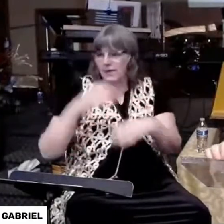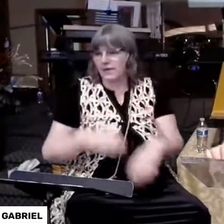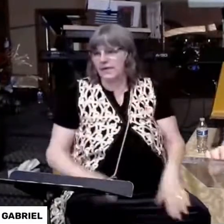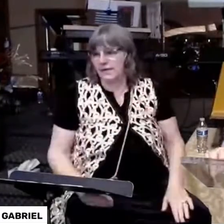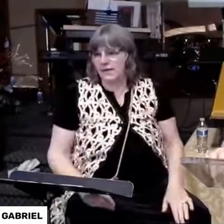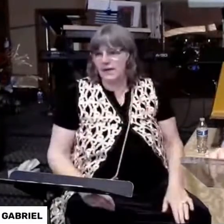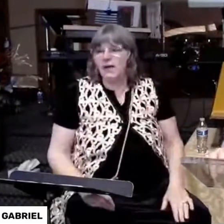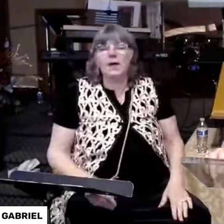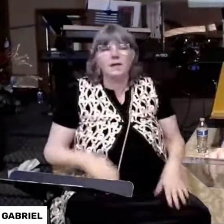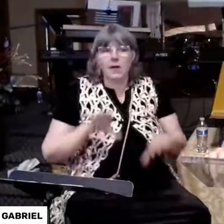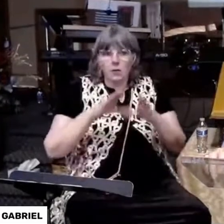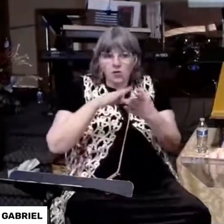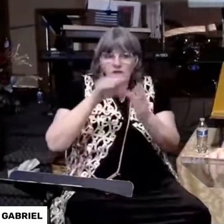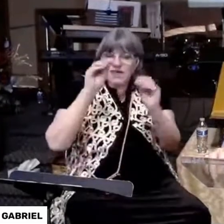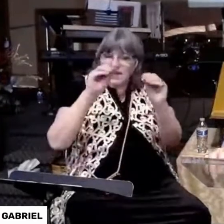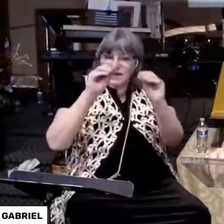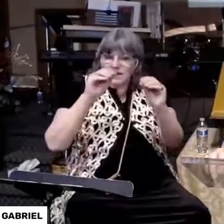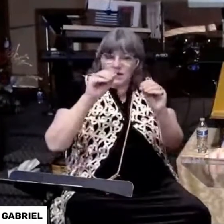Hashem's way.